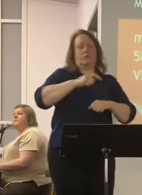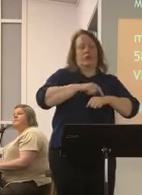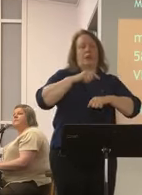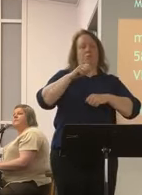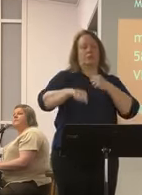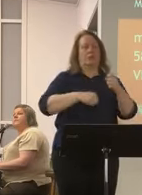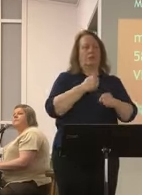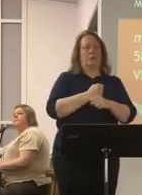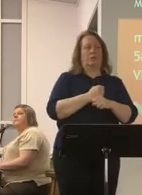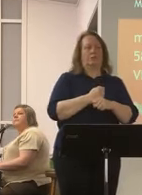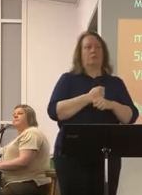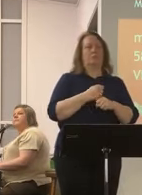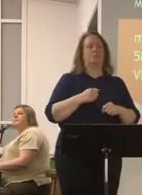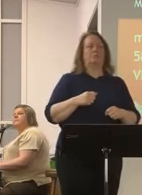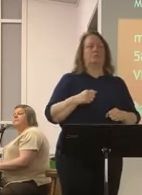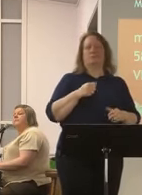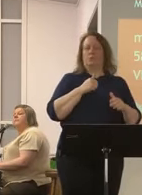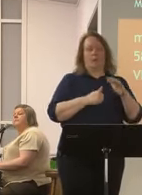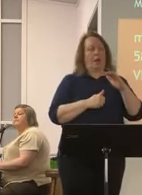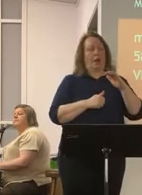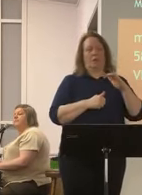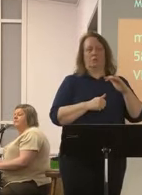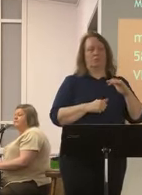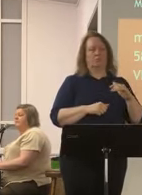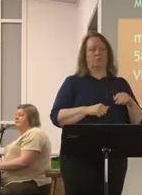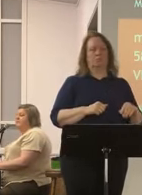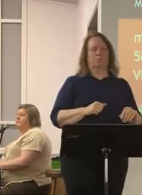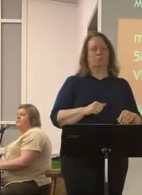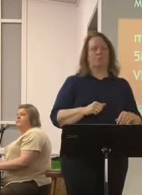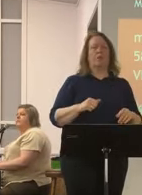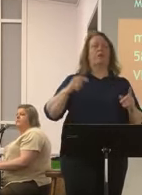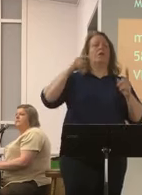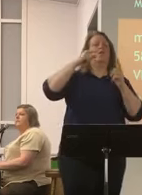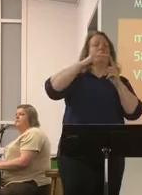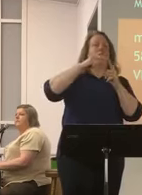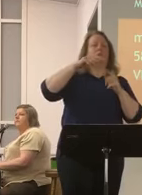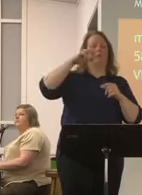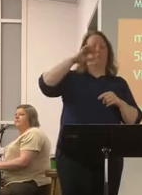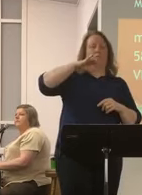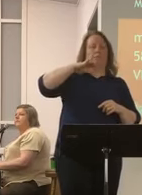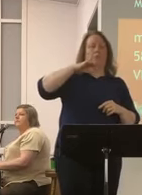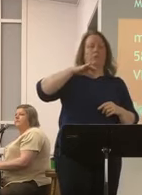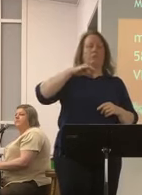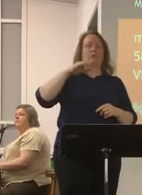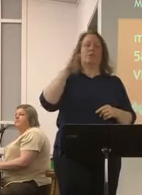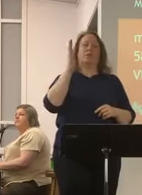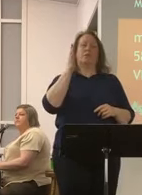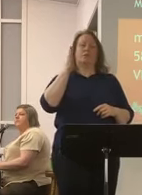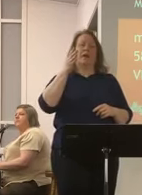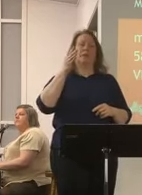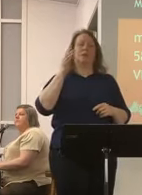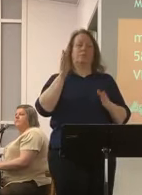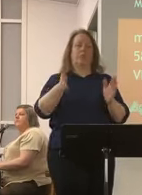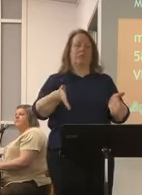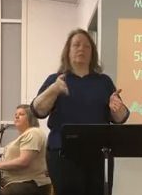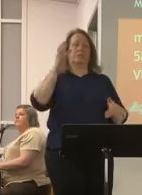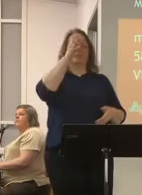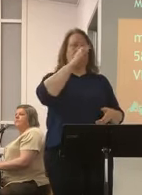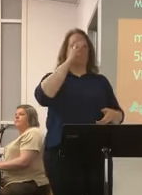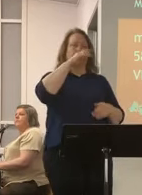we're doing as a church, and we don't hide that. And the other point that we wanted to vote on today was the pastor search team, which